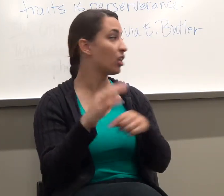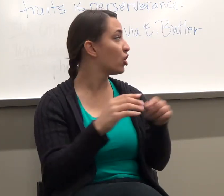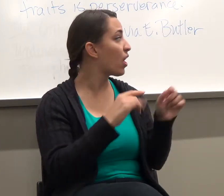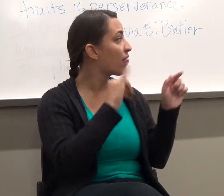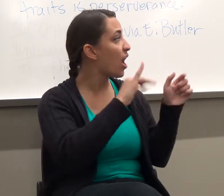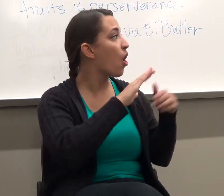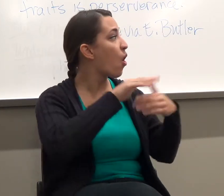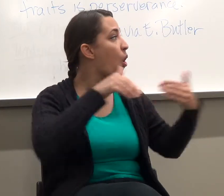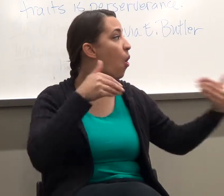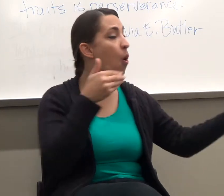predicate.